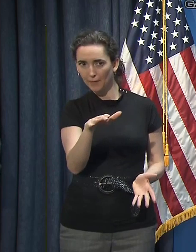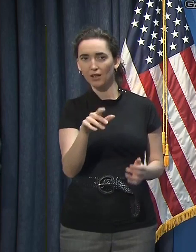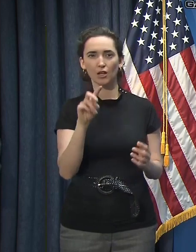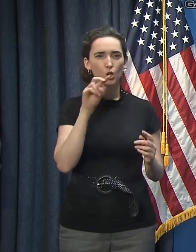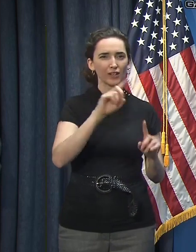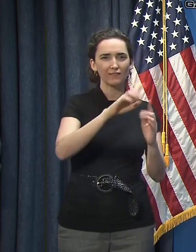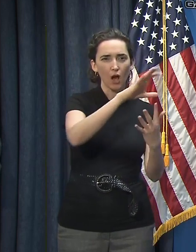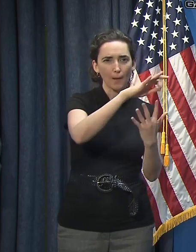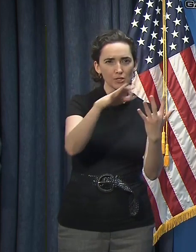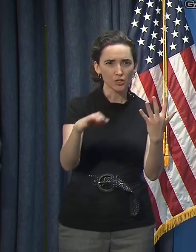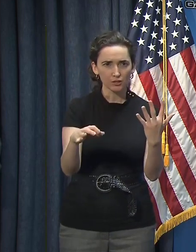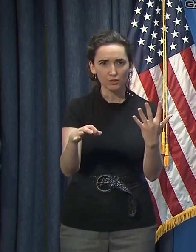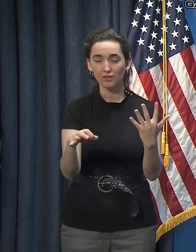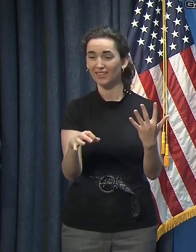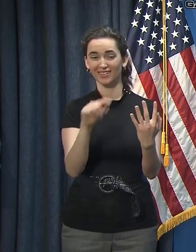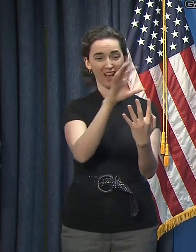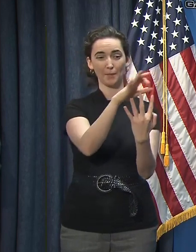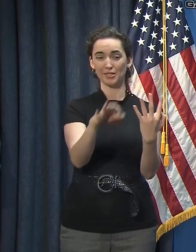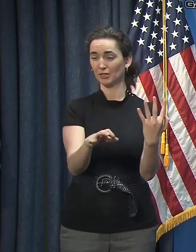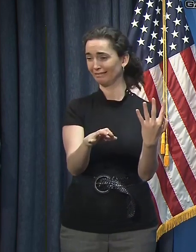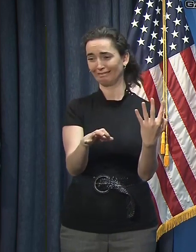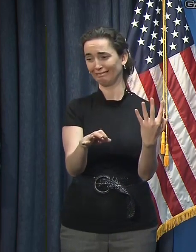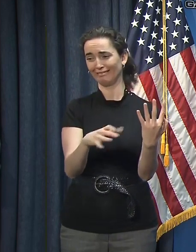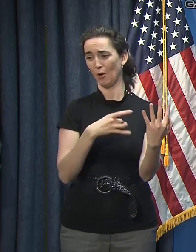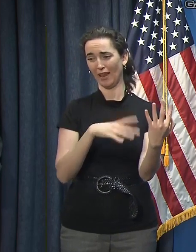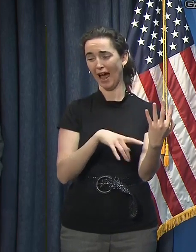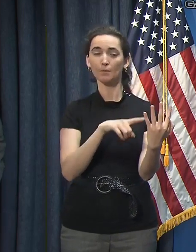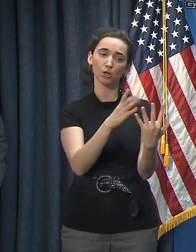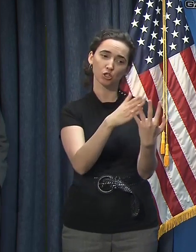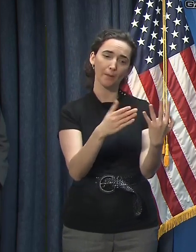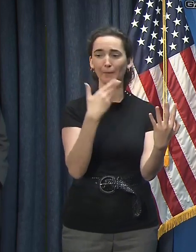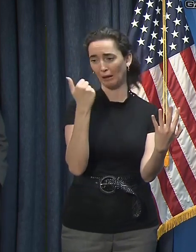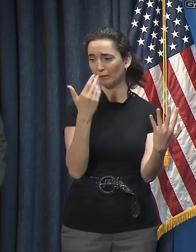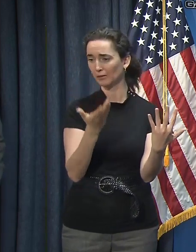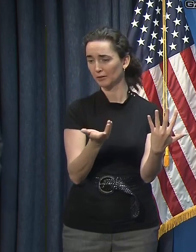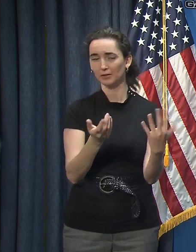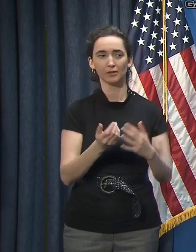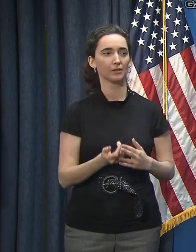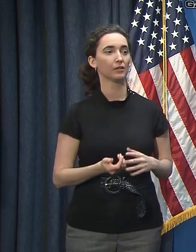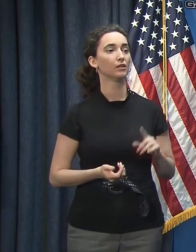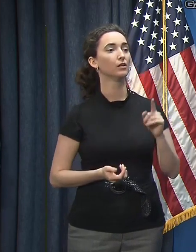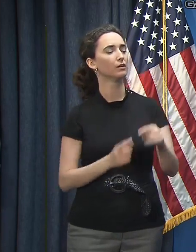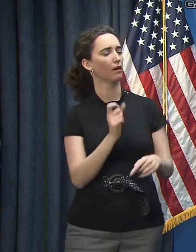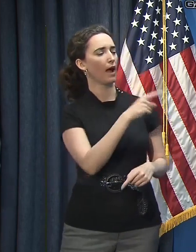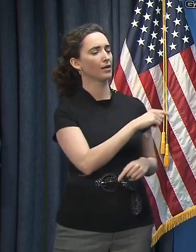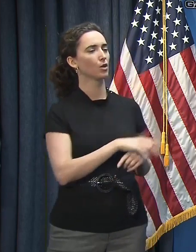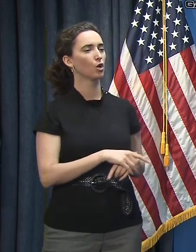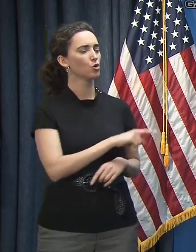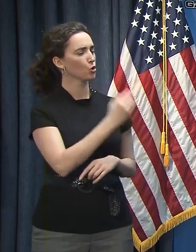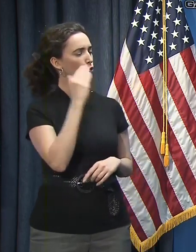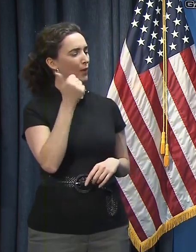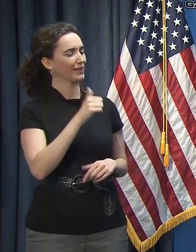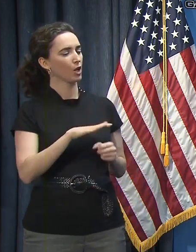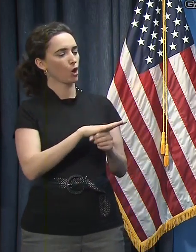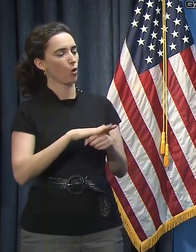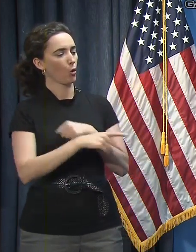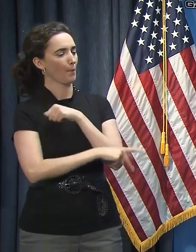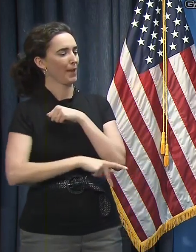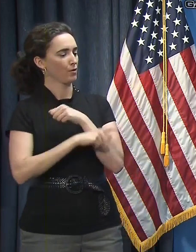which are terribly appealing, but some obviously better than others. Yes, sir. Do you know of any local parish officials that